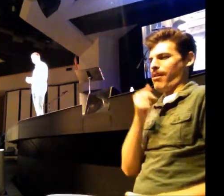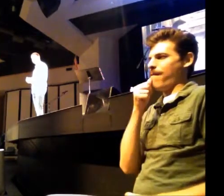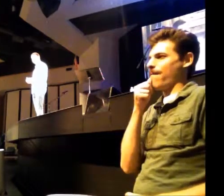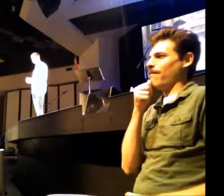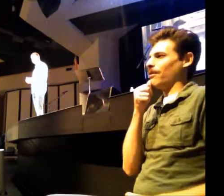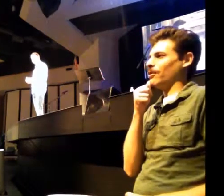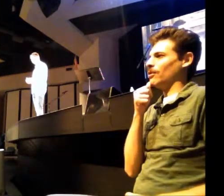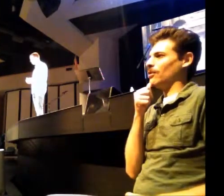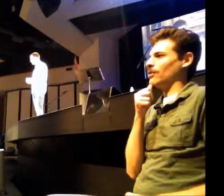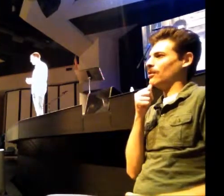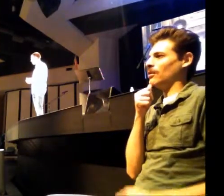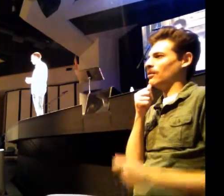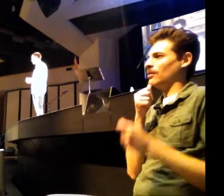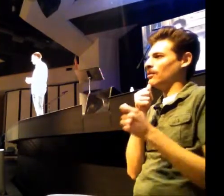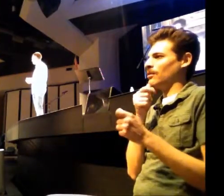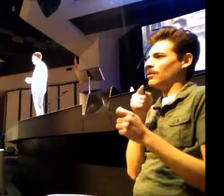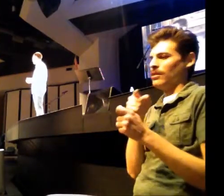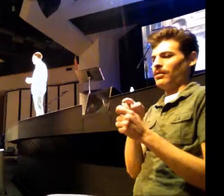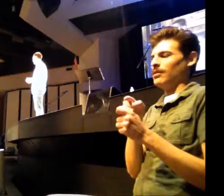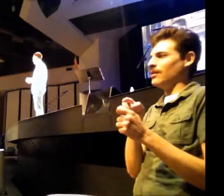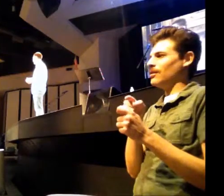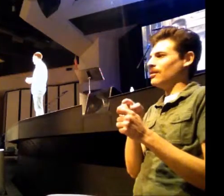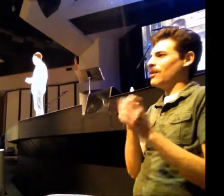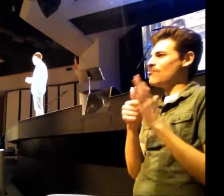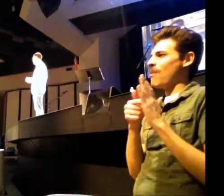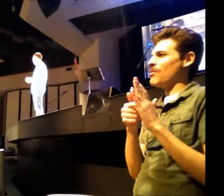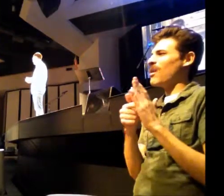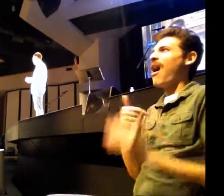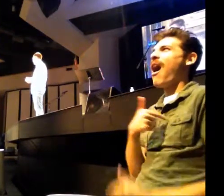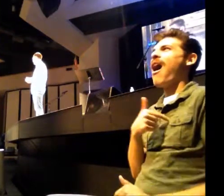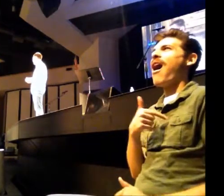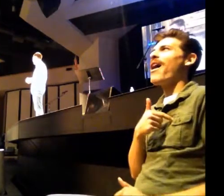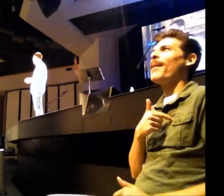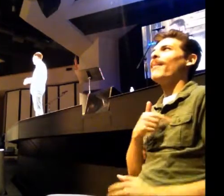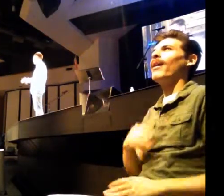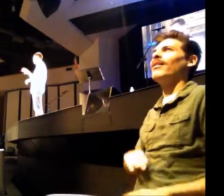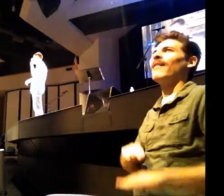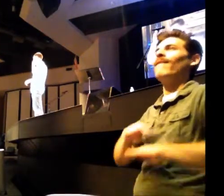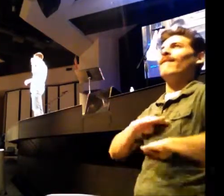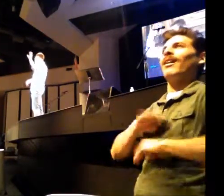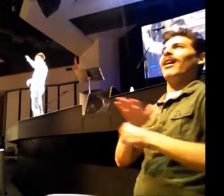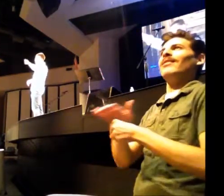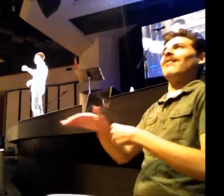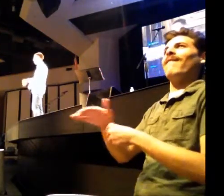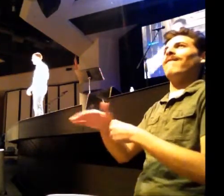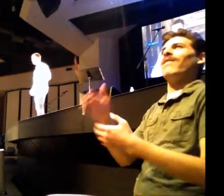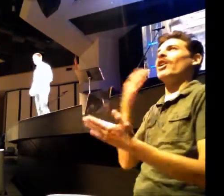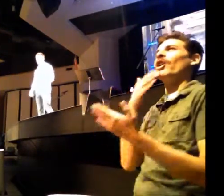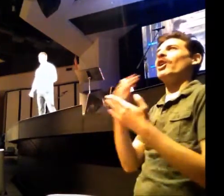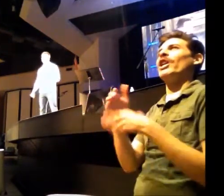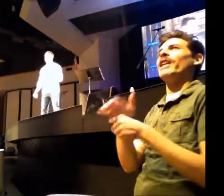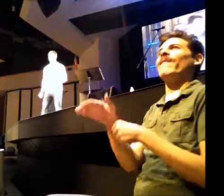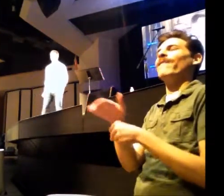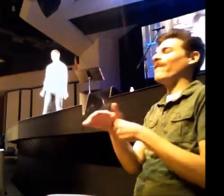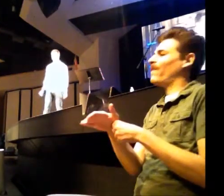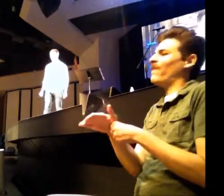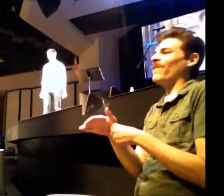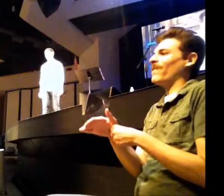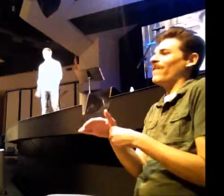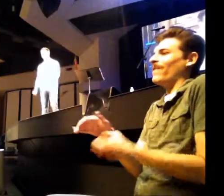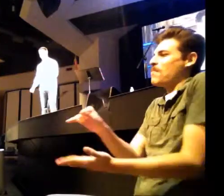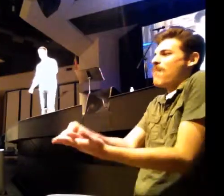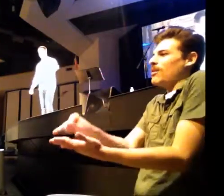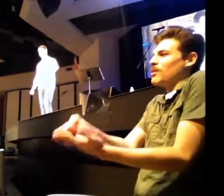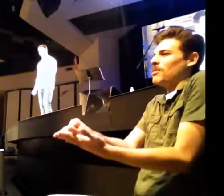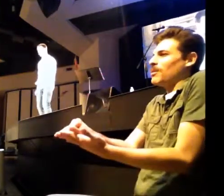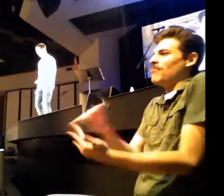Because as I looked at it, it just represented to me that I would never be good enough. It represented to me that some hills you just can't, holes you can't climb out of. That sometimes you give your life